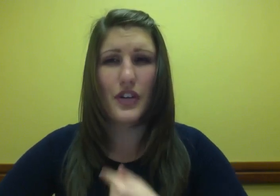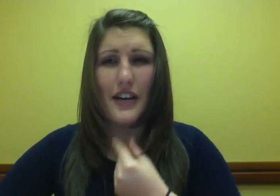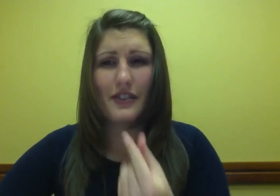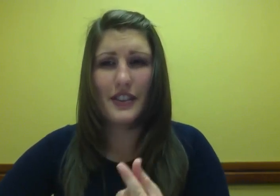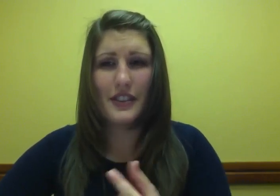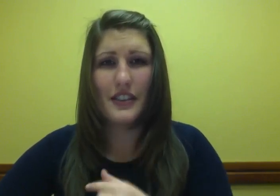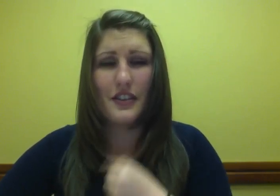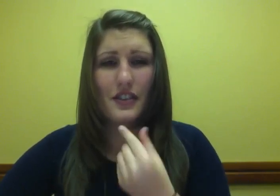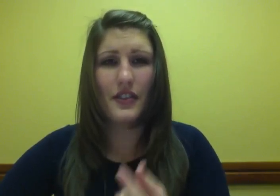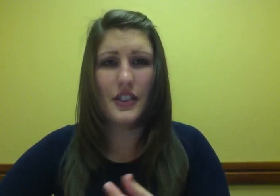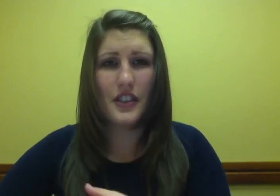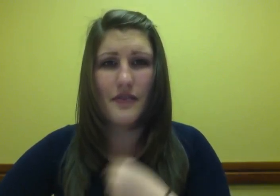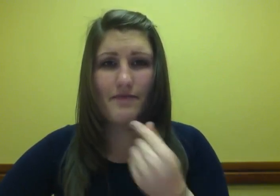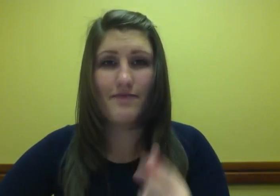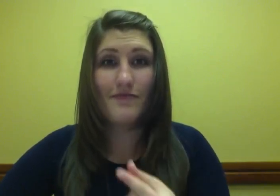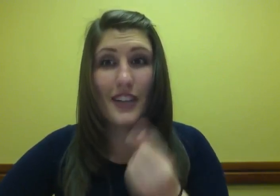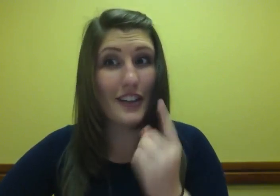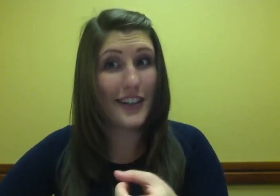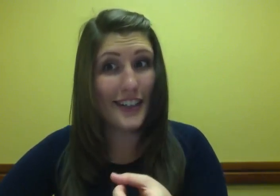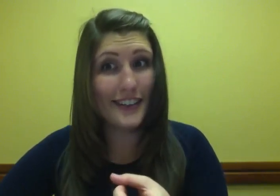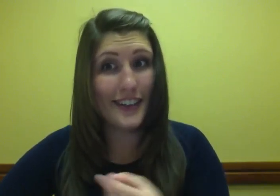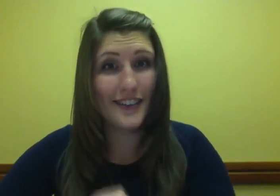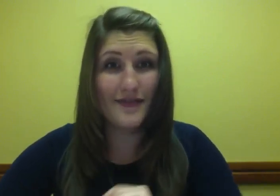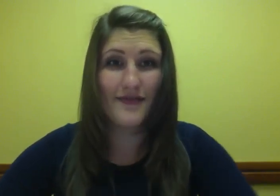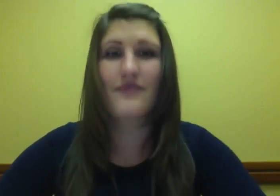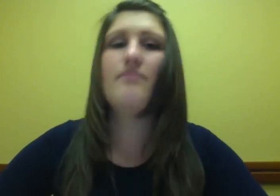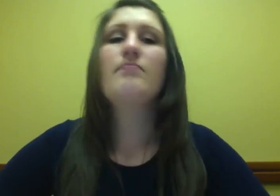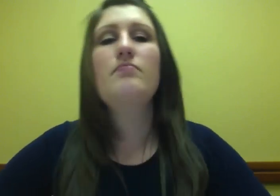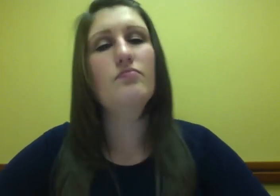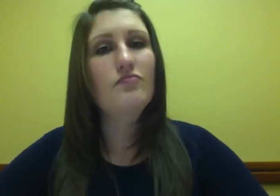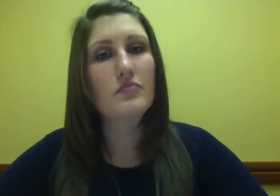Giraffe. It's English. Never seen that. Another contact sign.